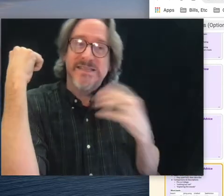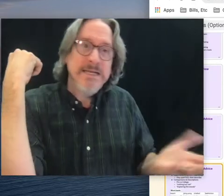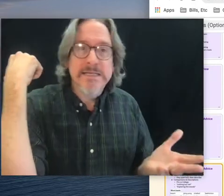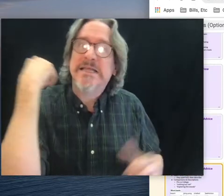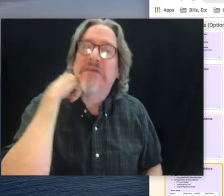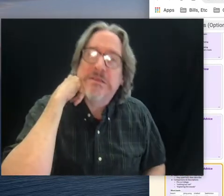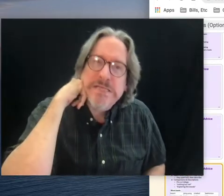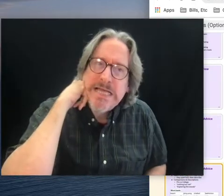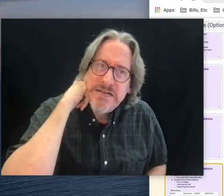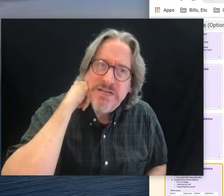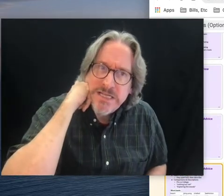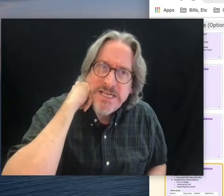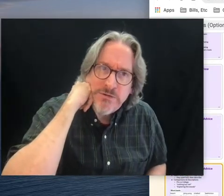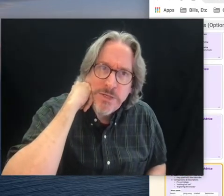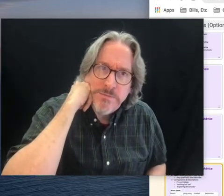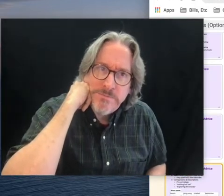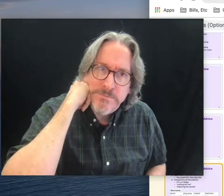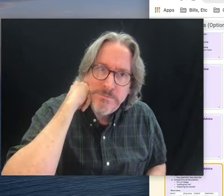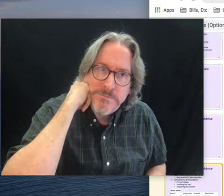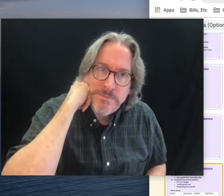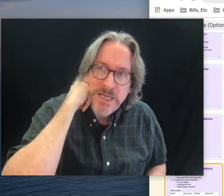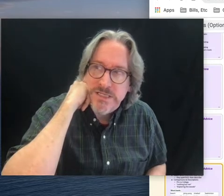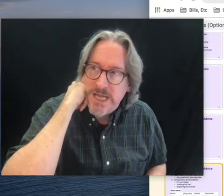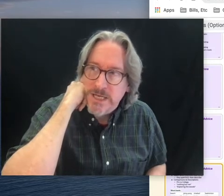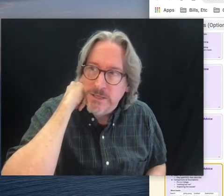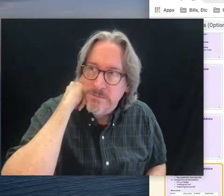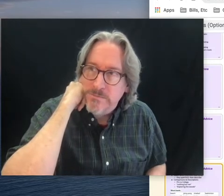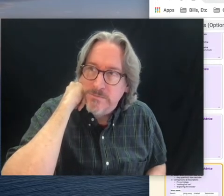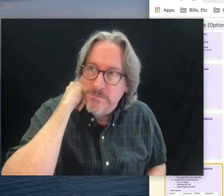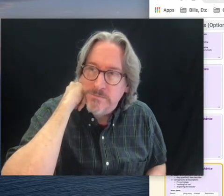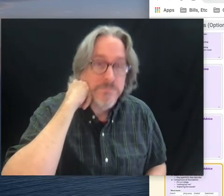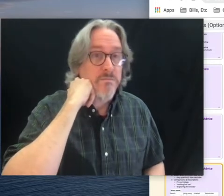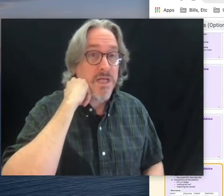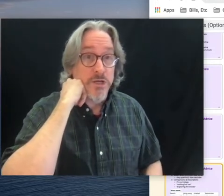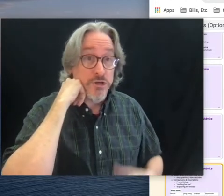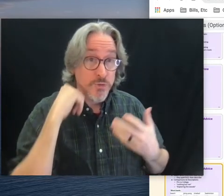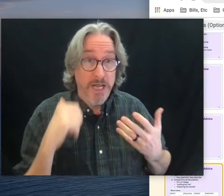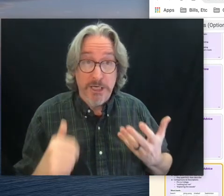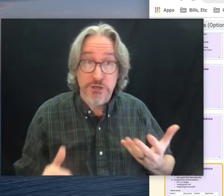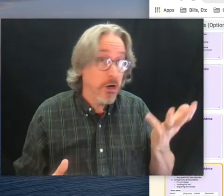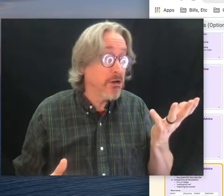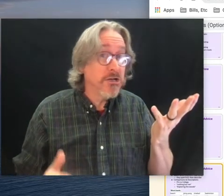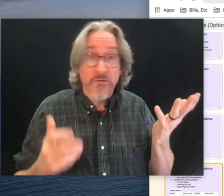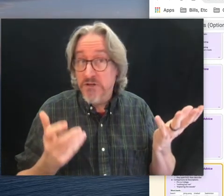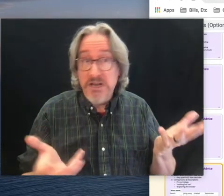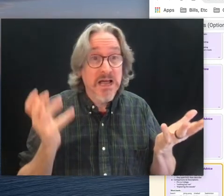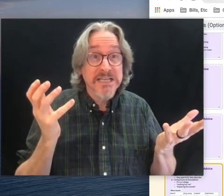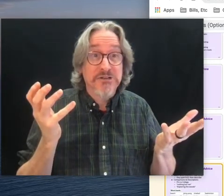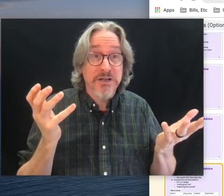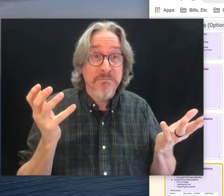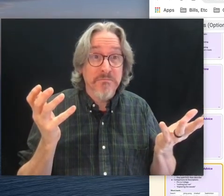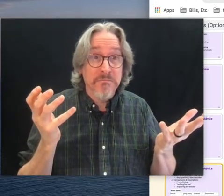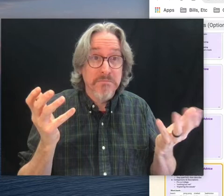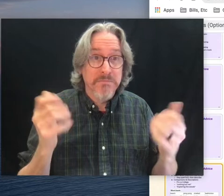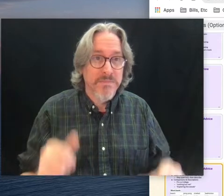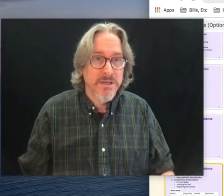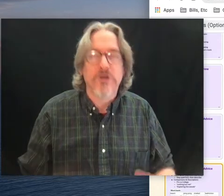the sentence that follows is kind of a non sequitur. It's like, do you like chocolate or vanilla ice